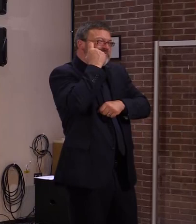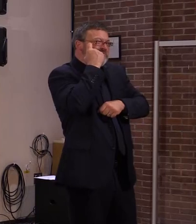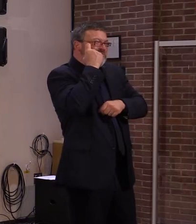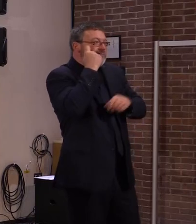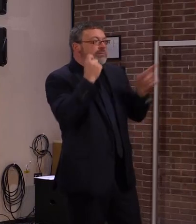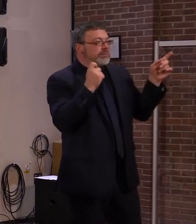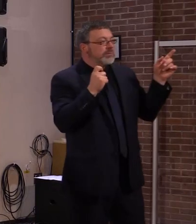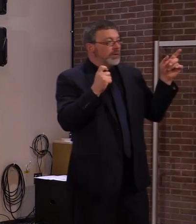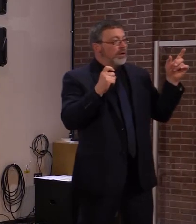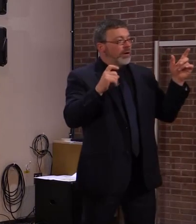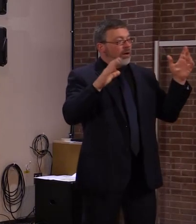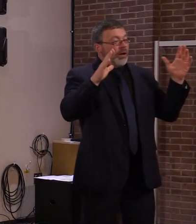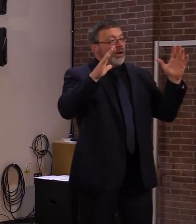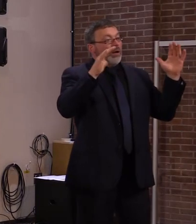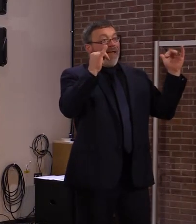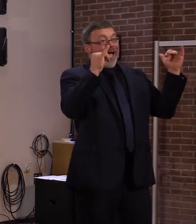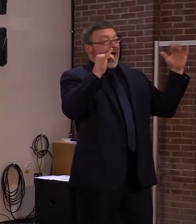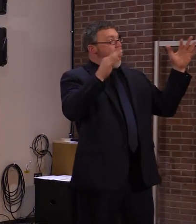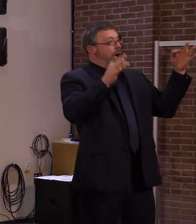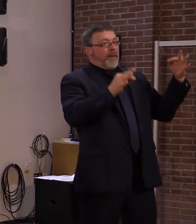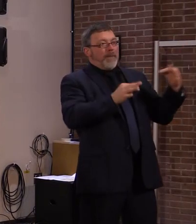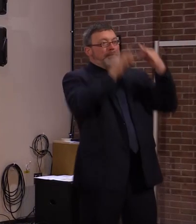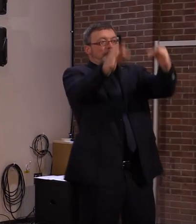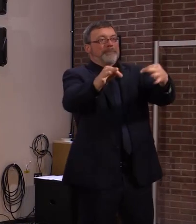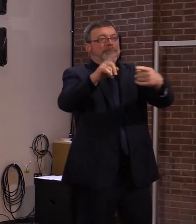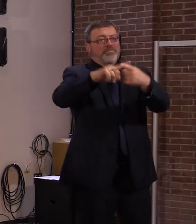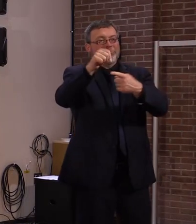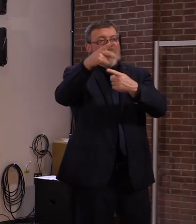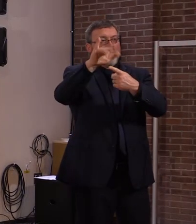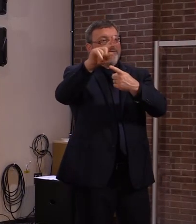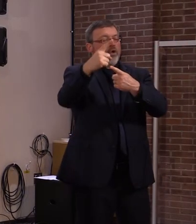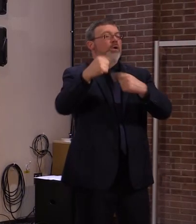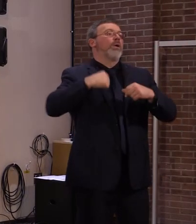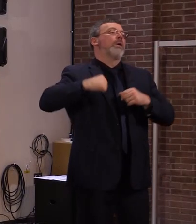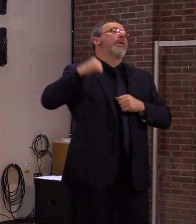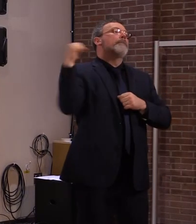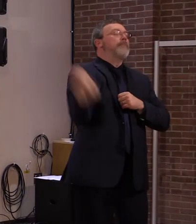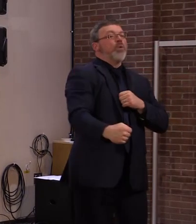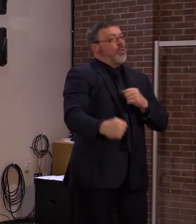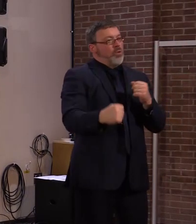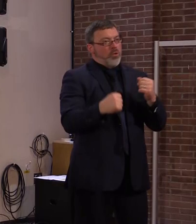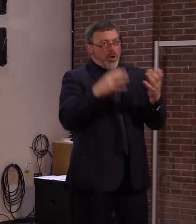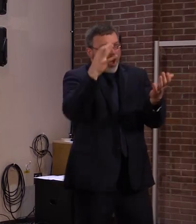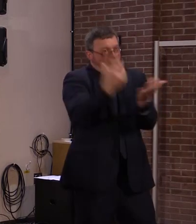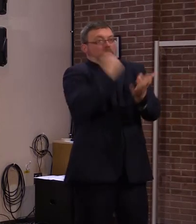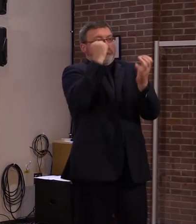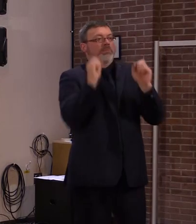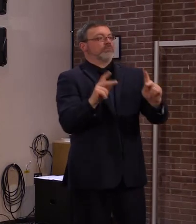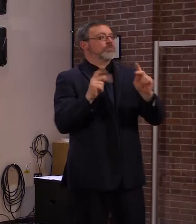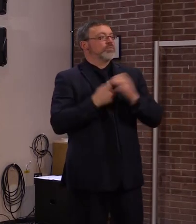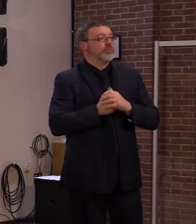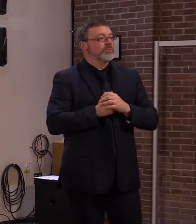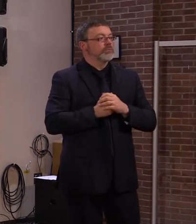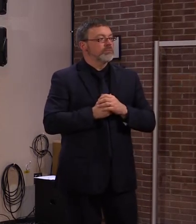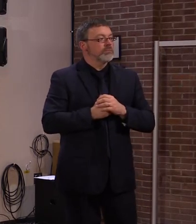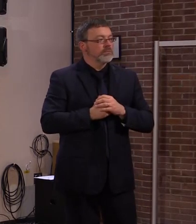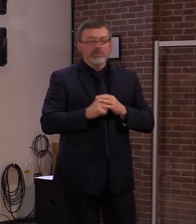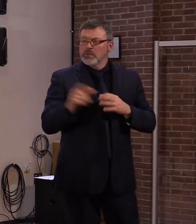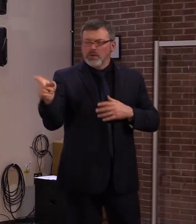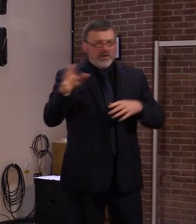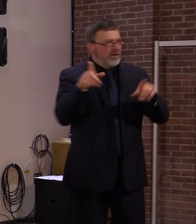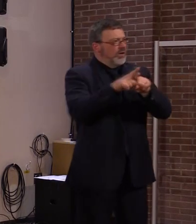1st. And secondly, just lastly, I mean, just think about what we've done. We've